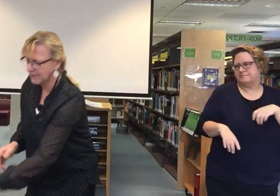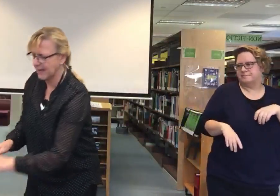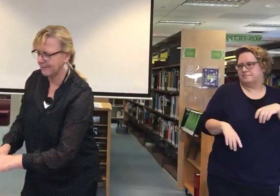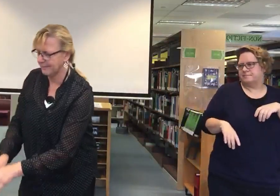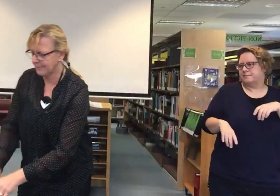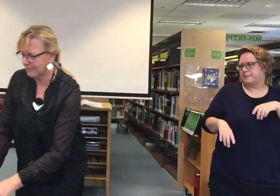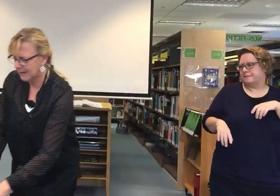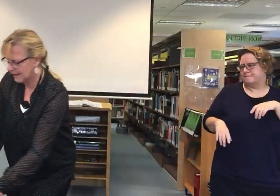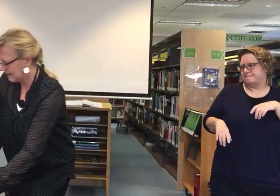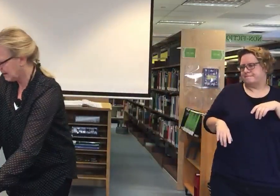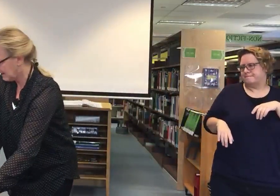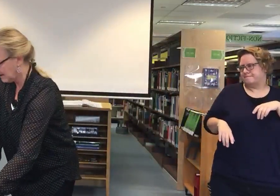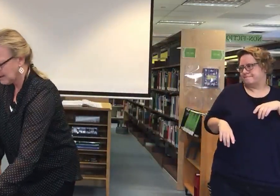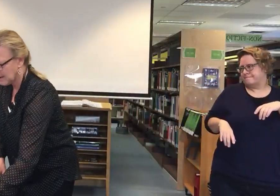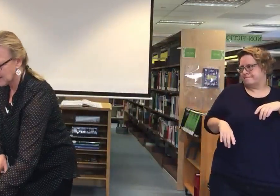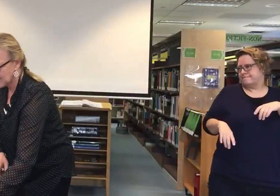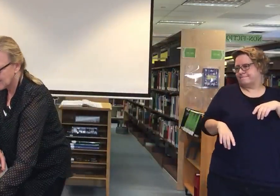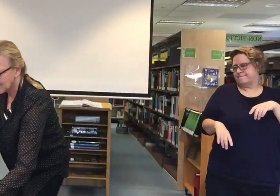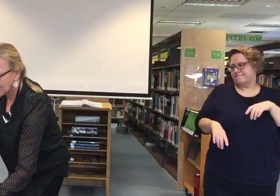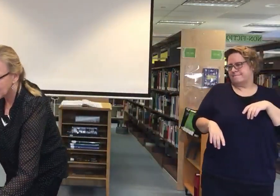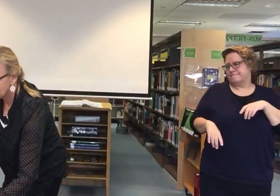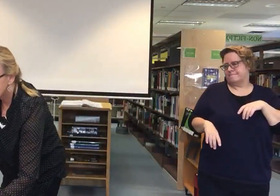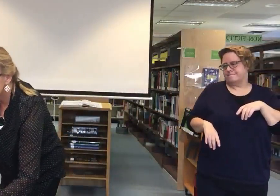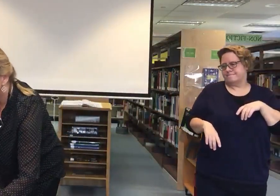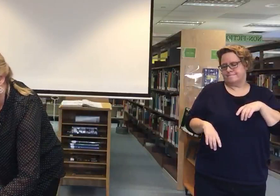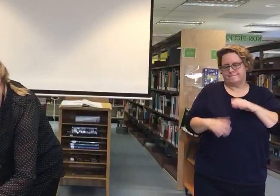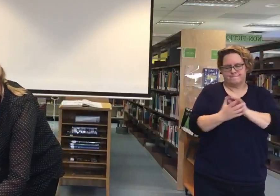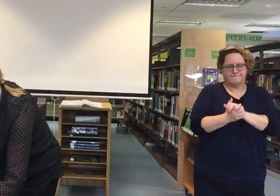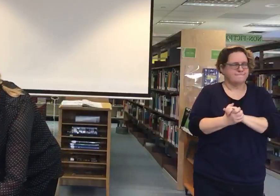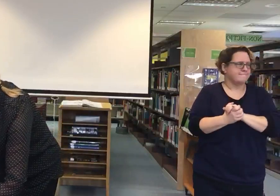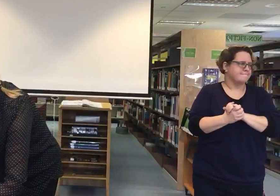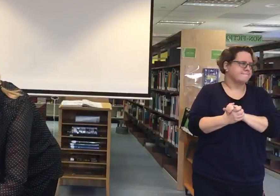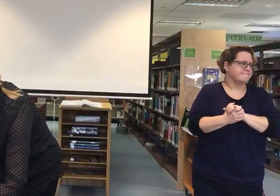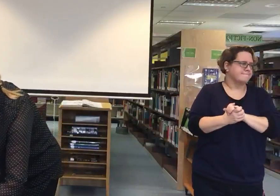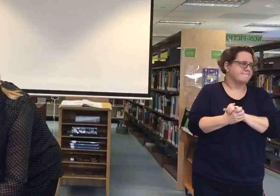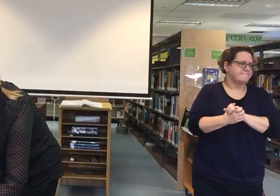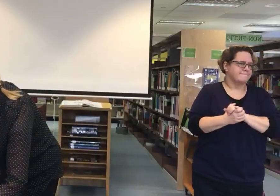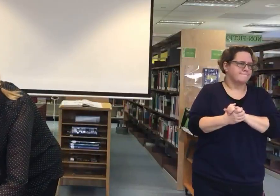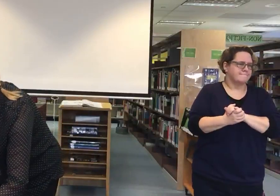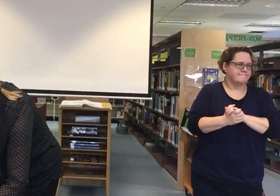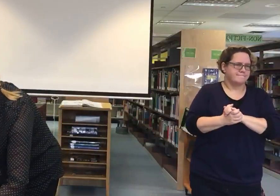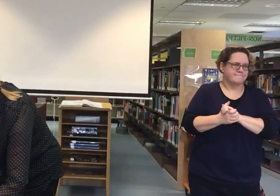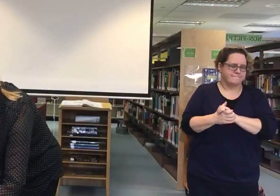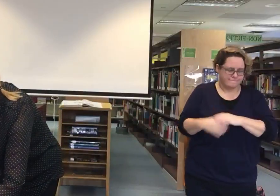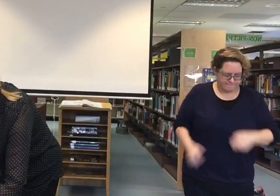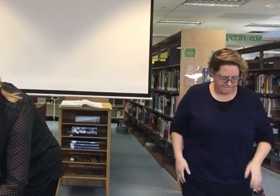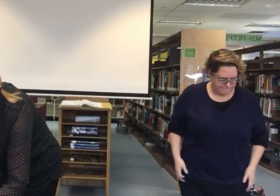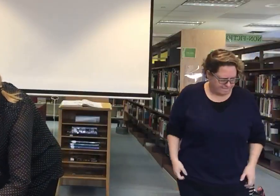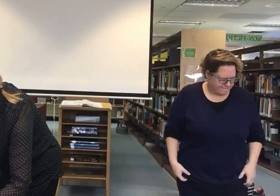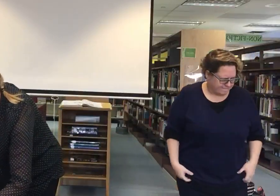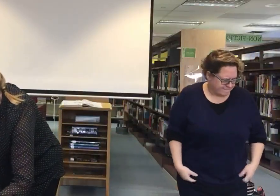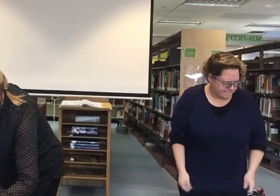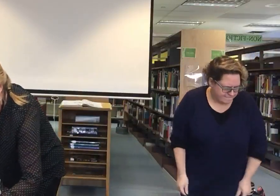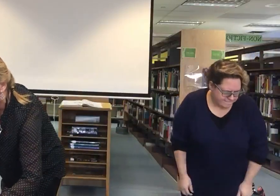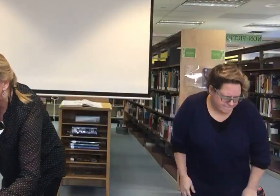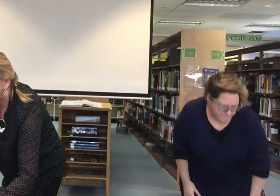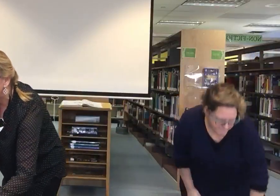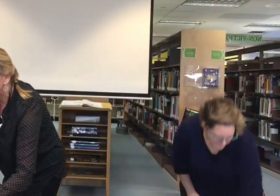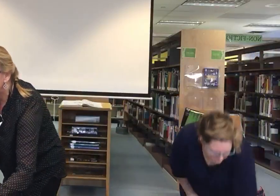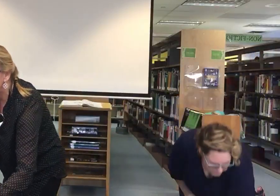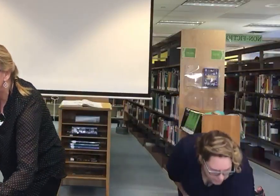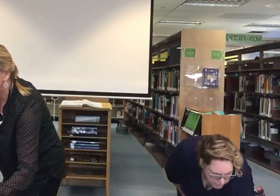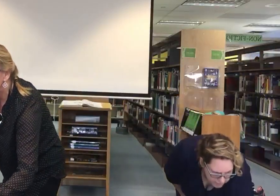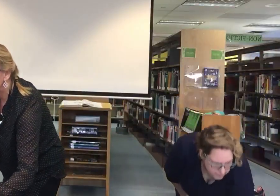this one's all right. Where can I find those people? Oh, so we're, No, not. So then it's gonna direct you to change